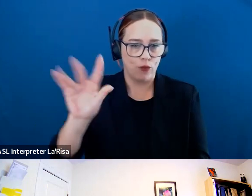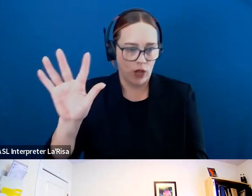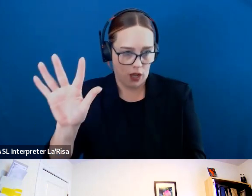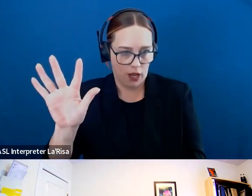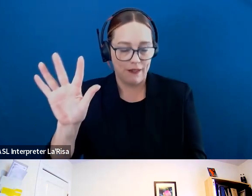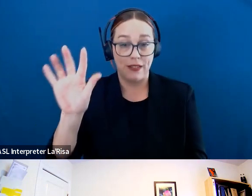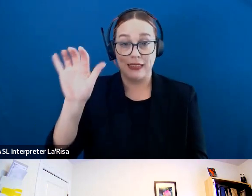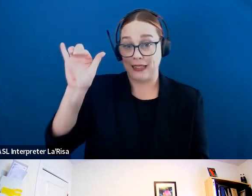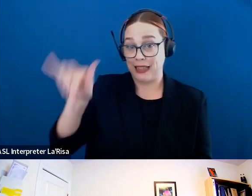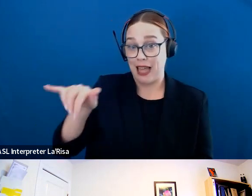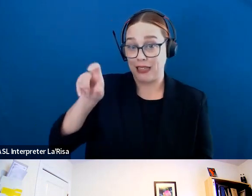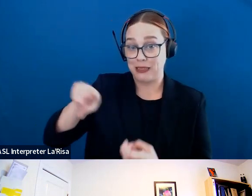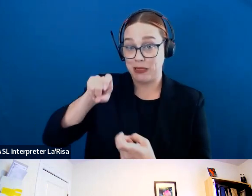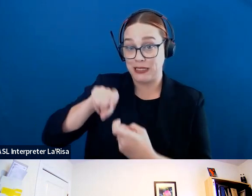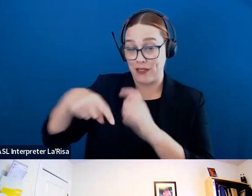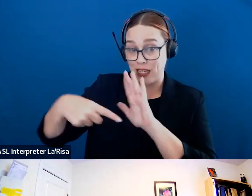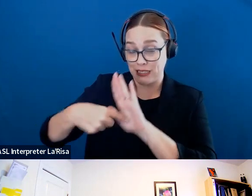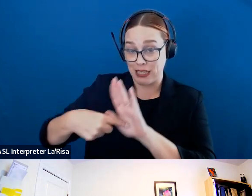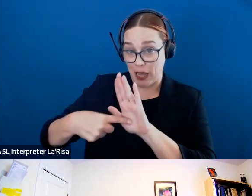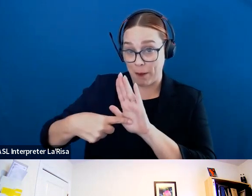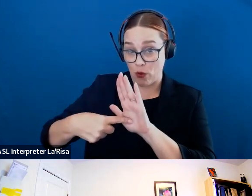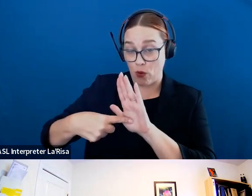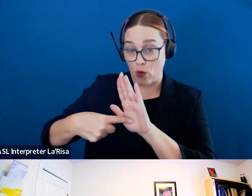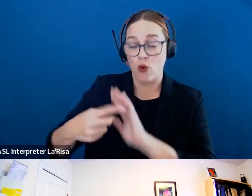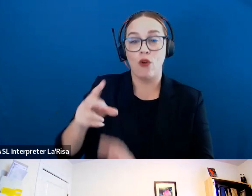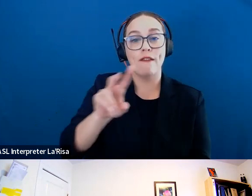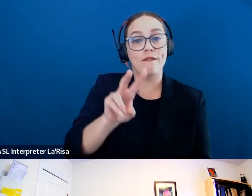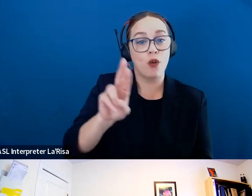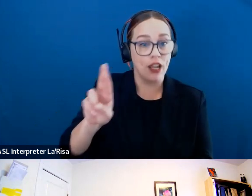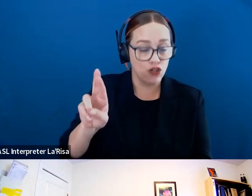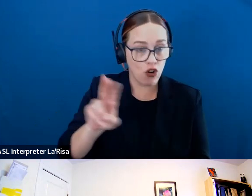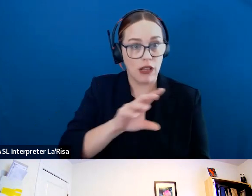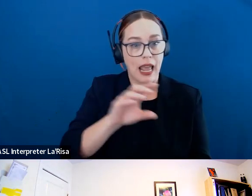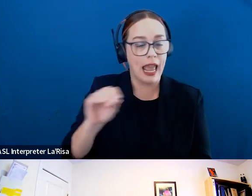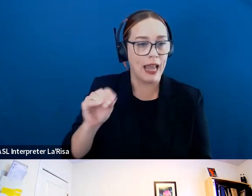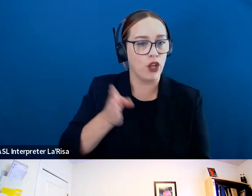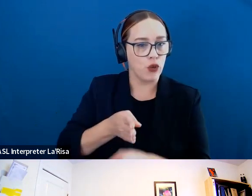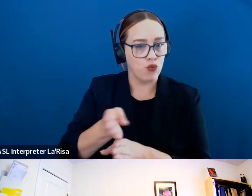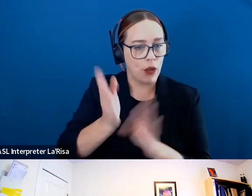in this particular example for vocational and career planning,